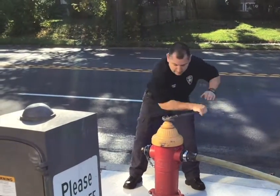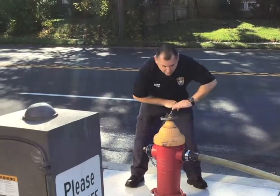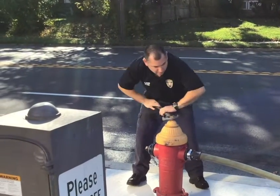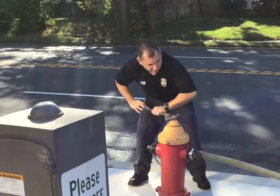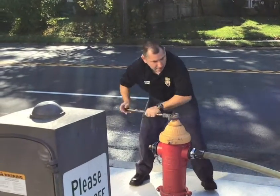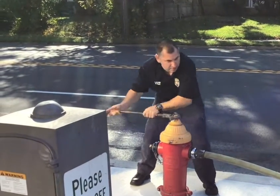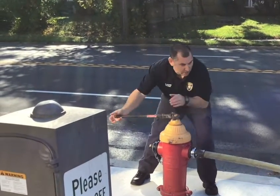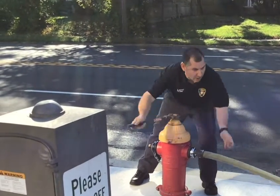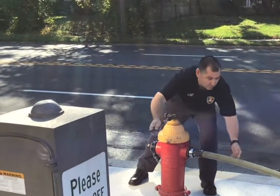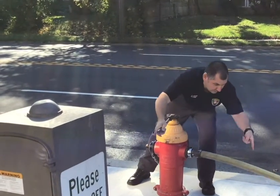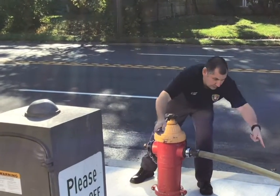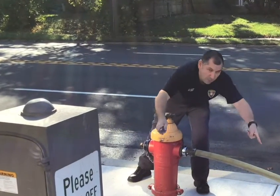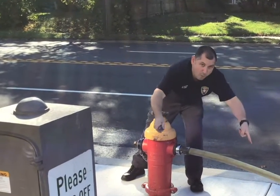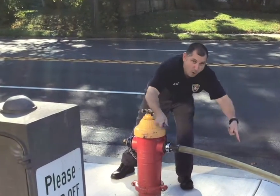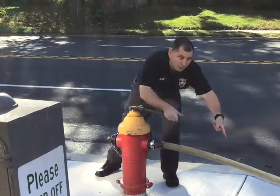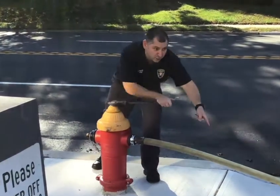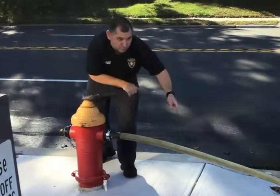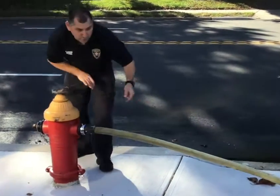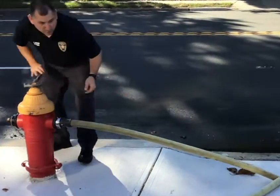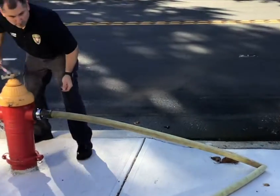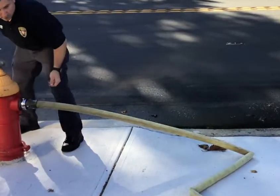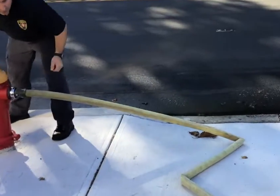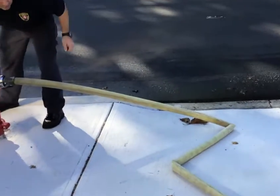And then you see how the water's starting to come out now, right?